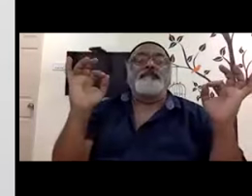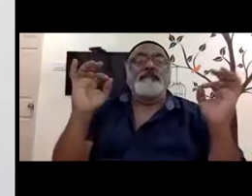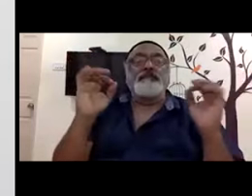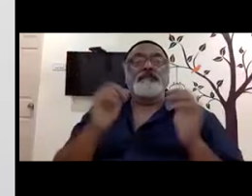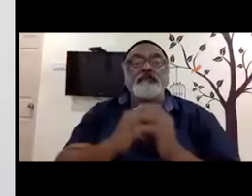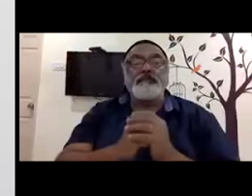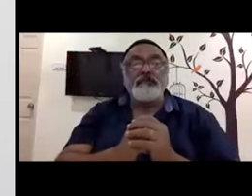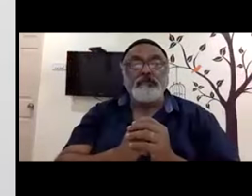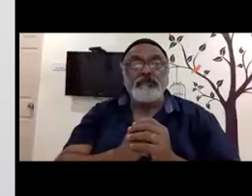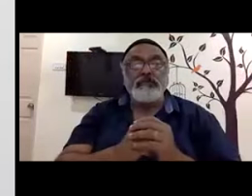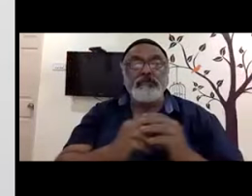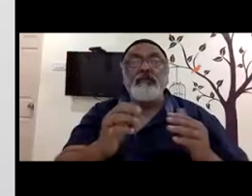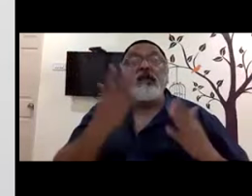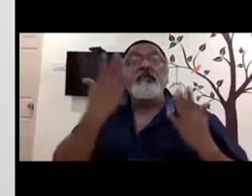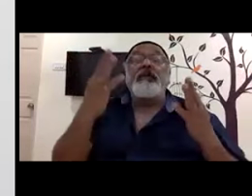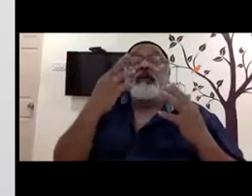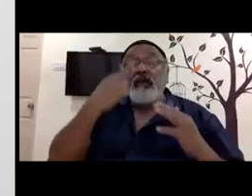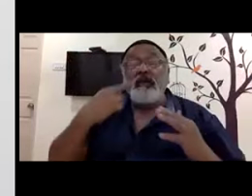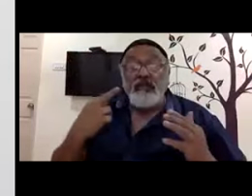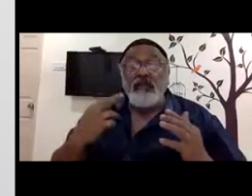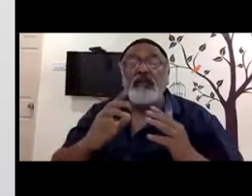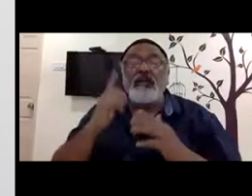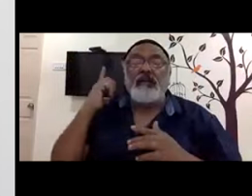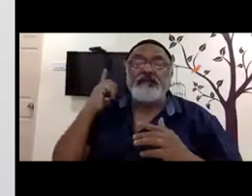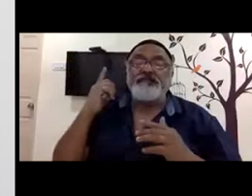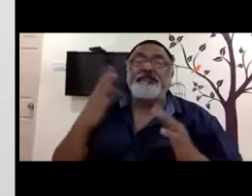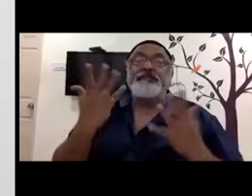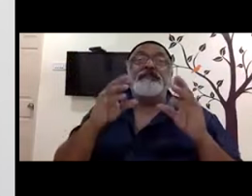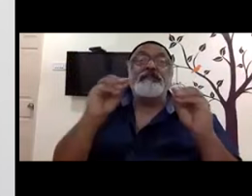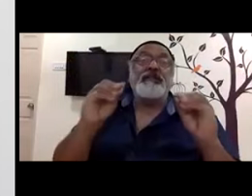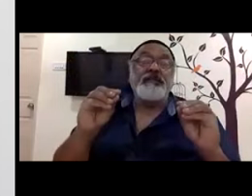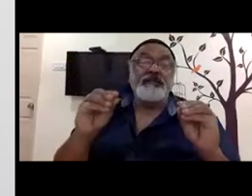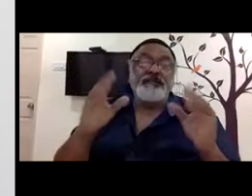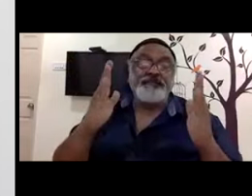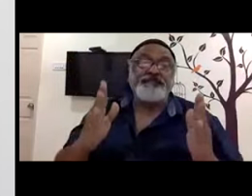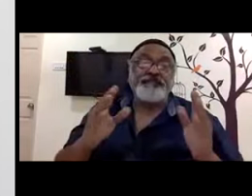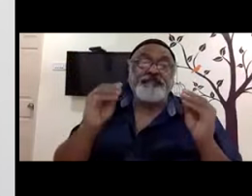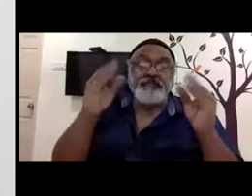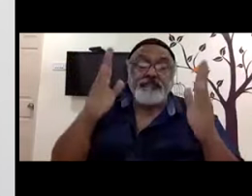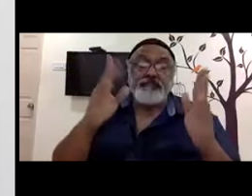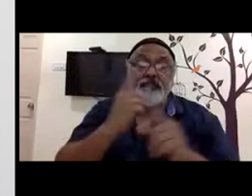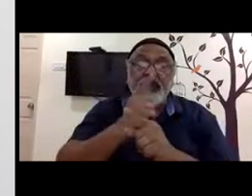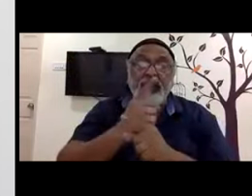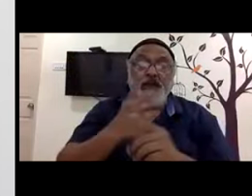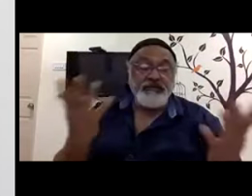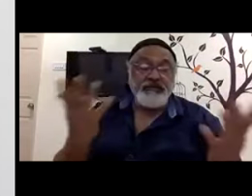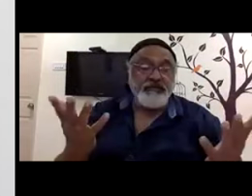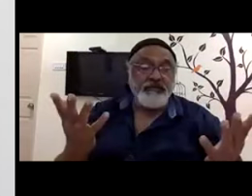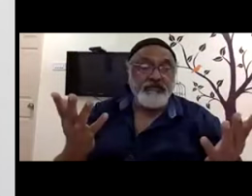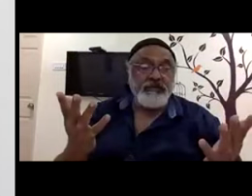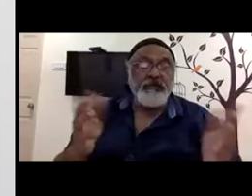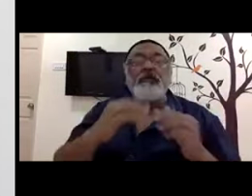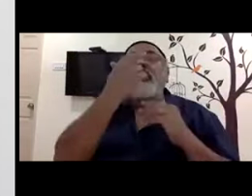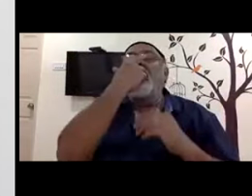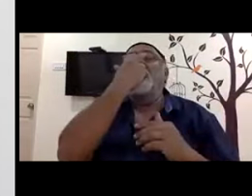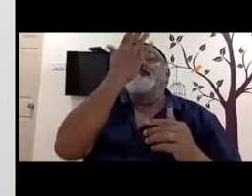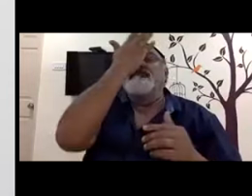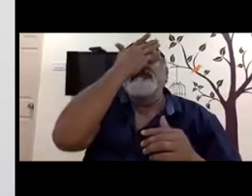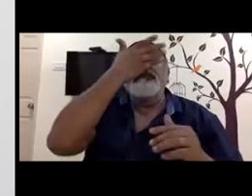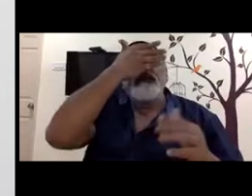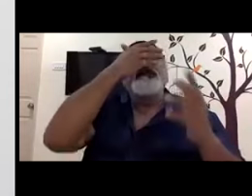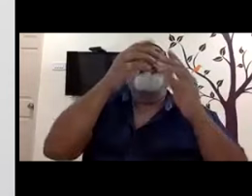leader, maybe a religious leader, maybe a teacher, for example. So we may just blindly follow what they say.